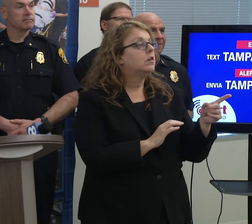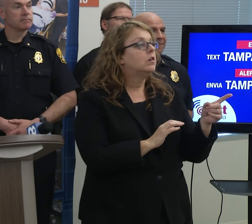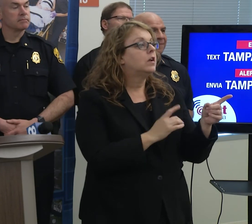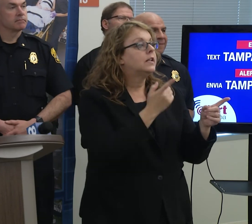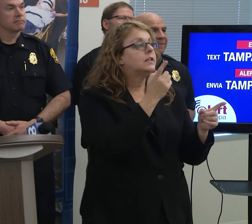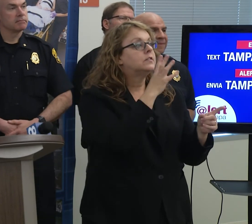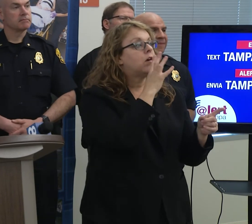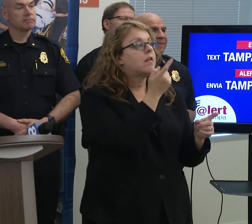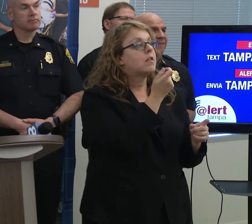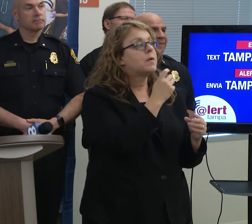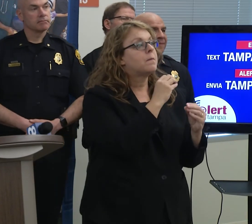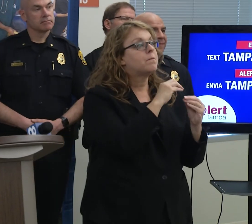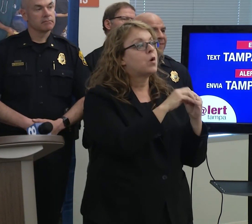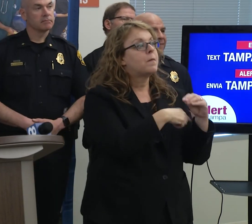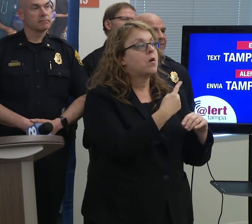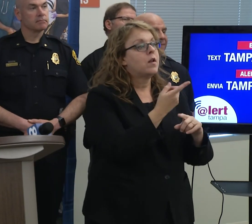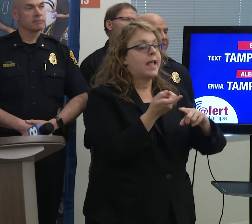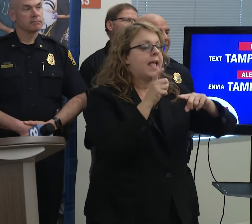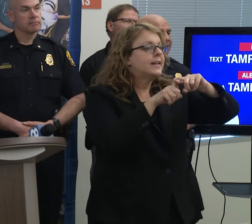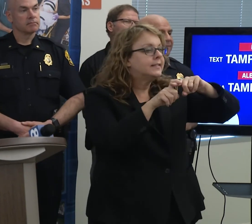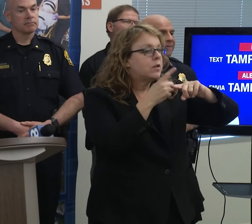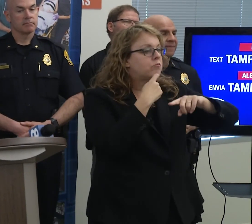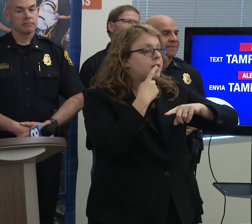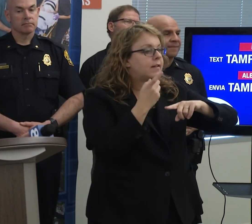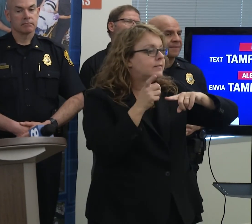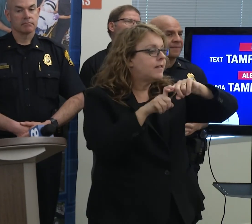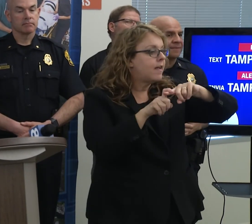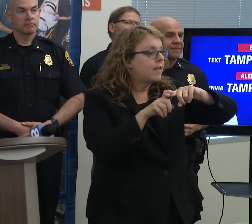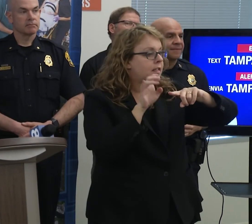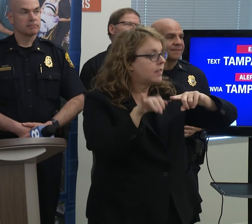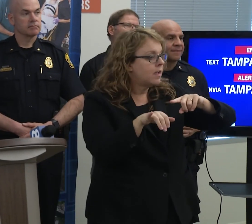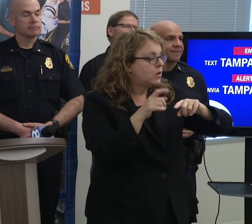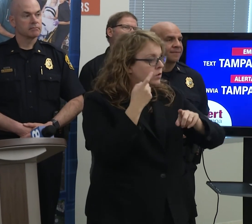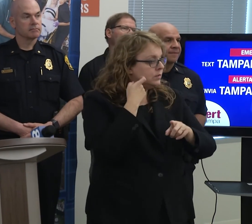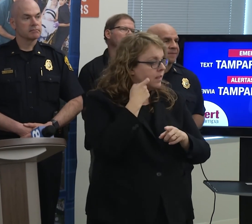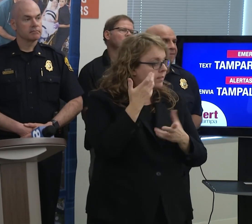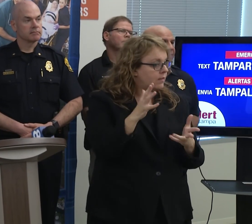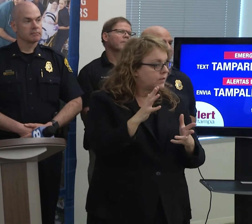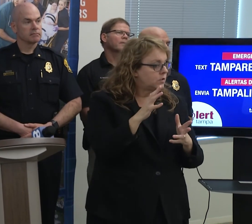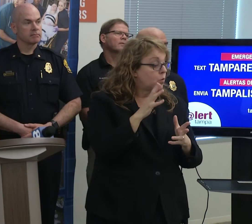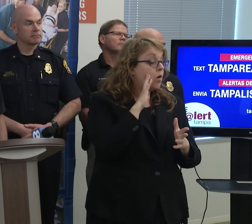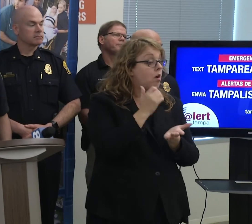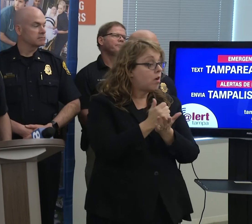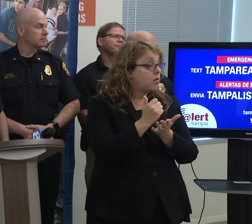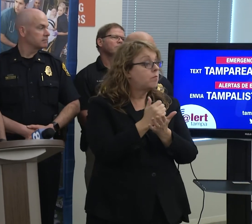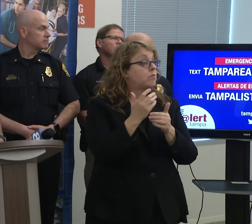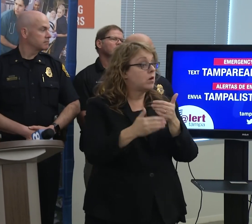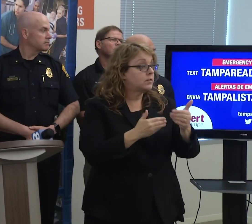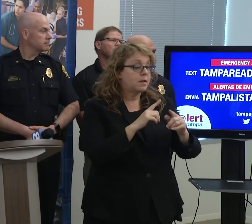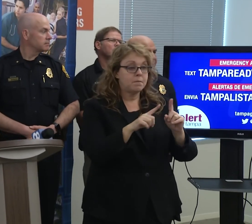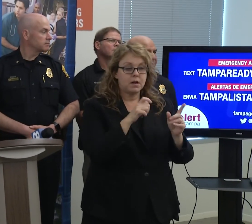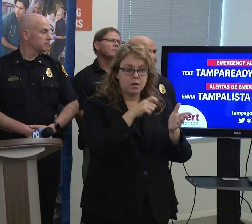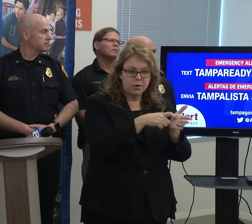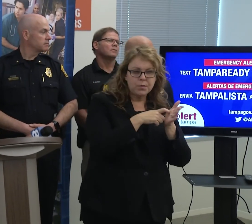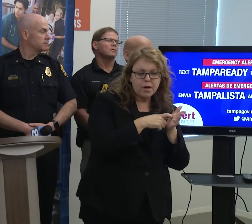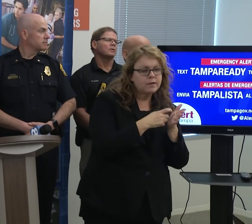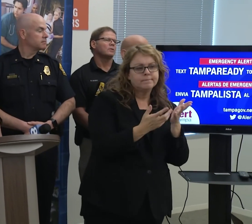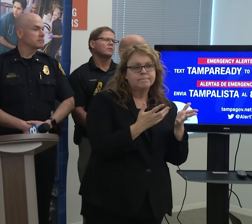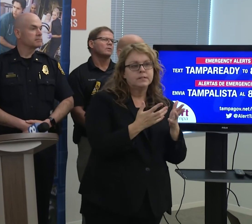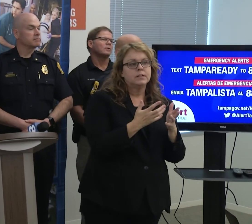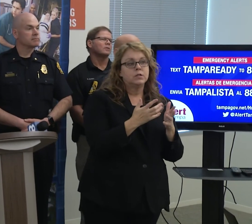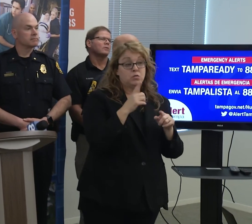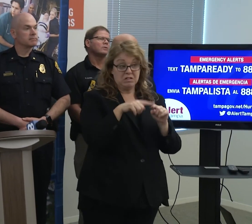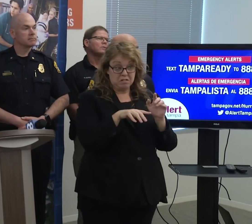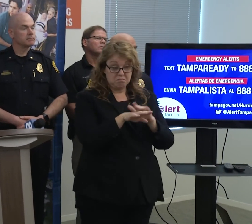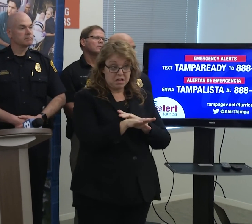speak a little bit more on the hang tags and those? I know you said they're going to speed up the process, but they're not going to allow you to get